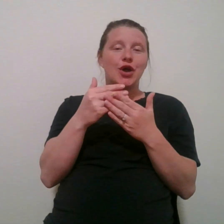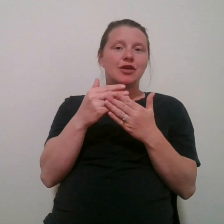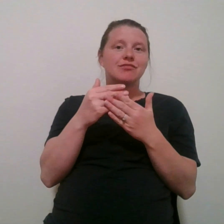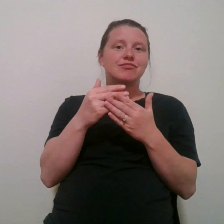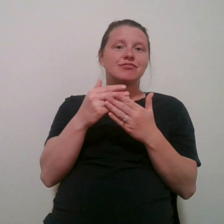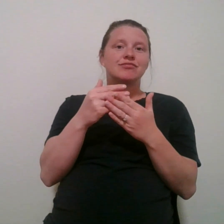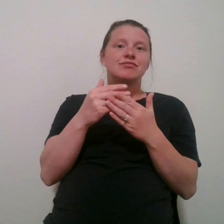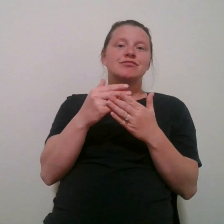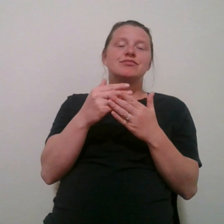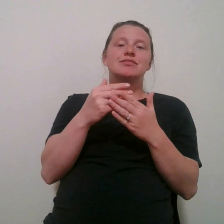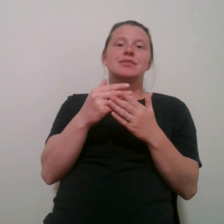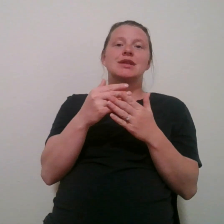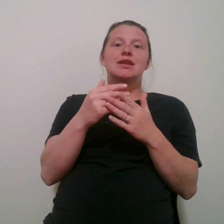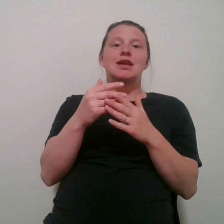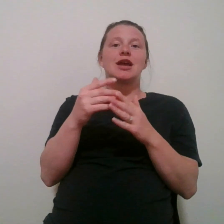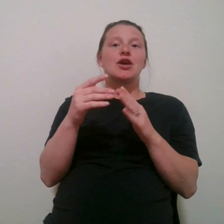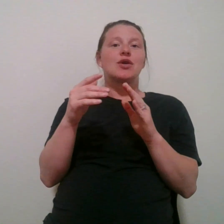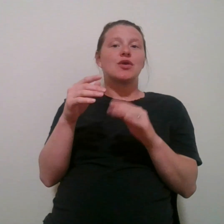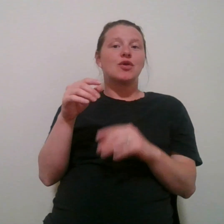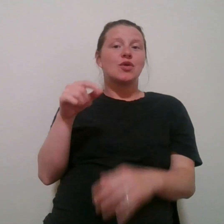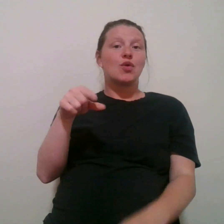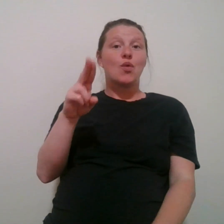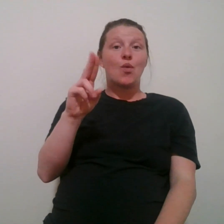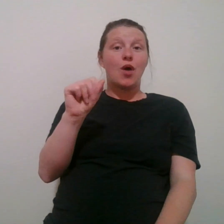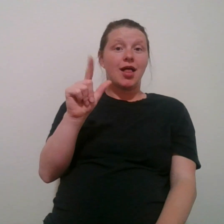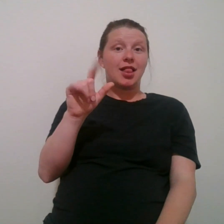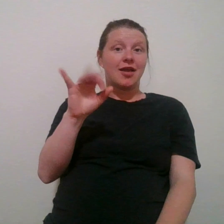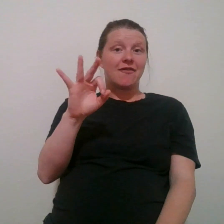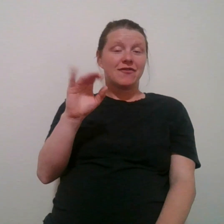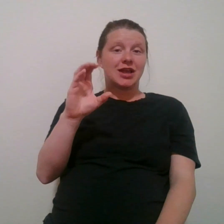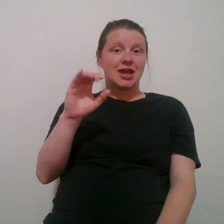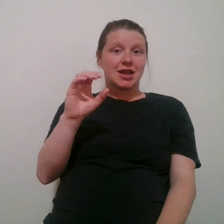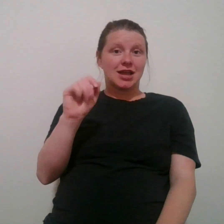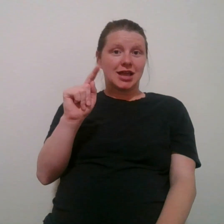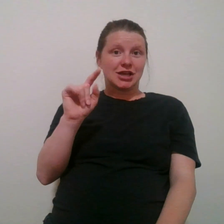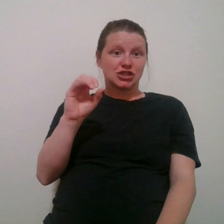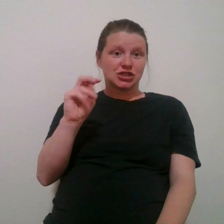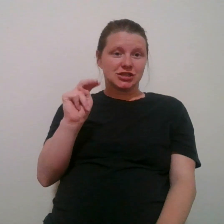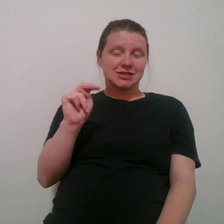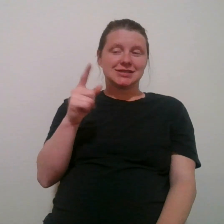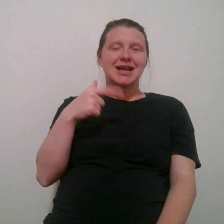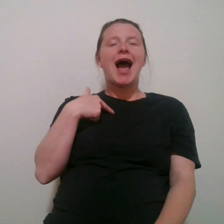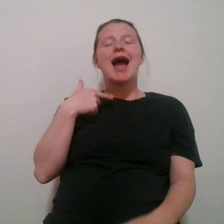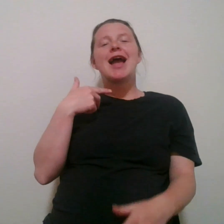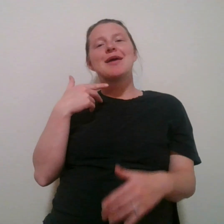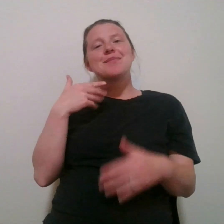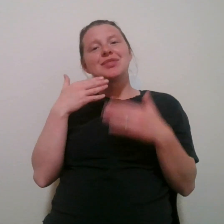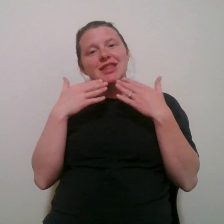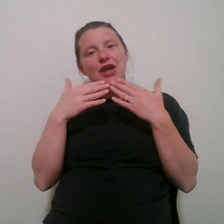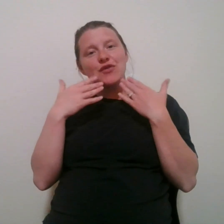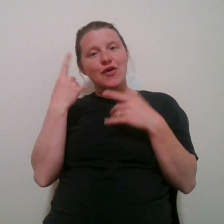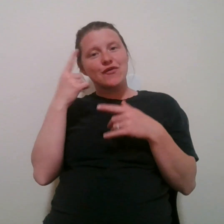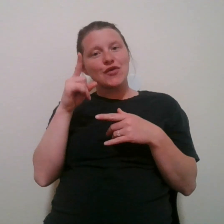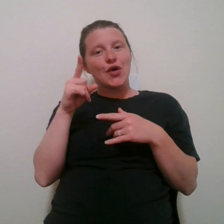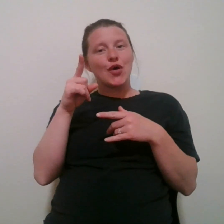in the classroom. I appreciate the time that you've spent with me today. I think that's been profitable for both of